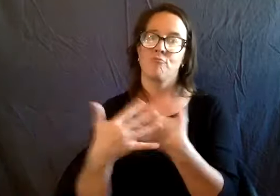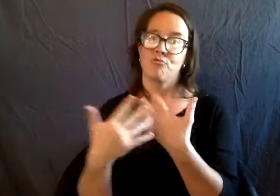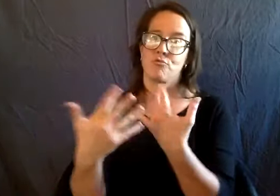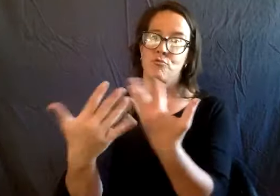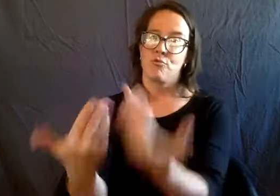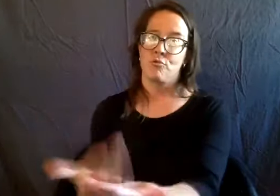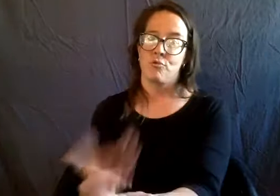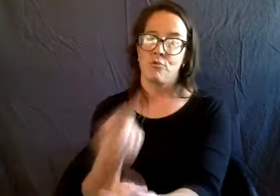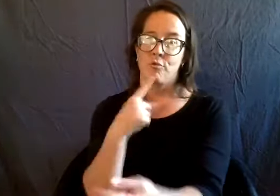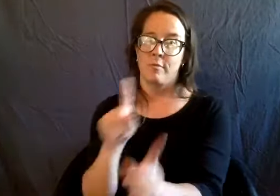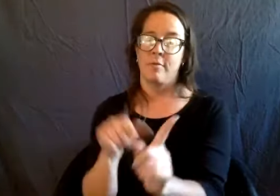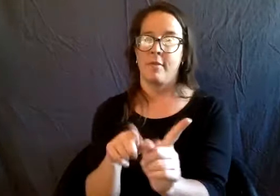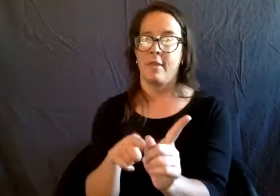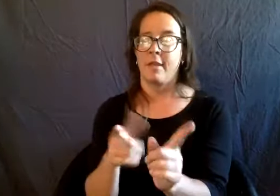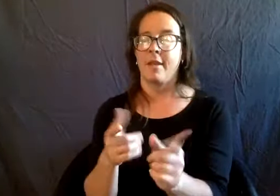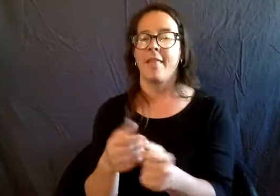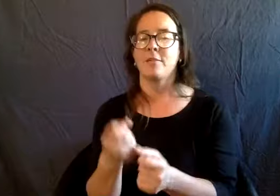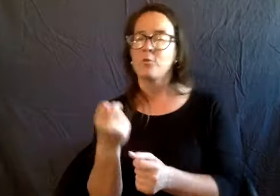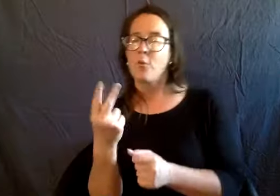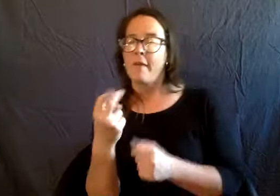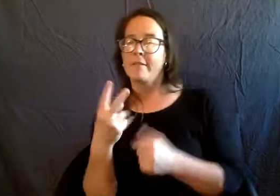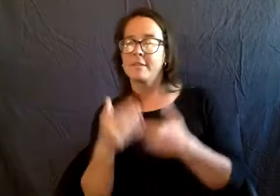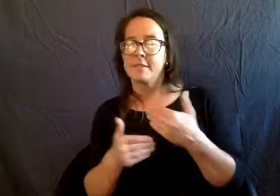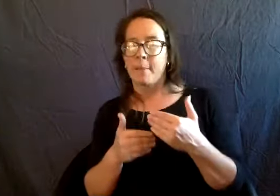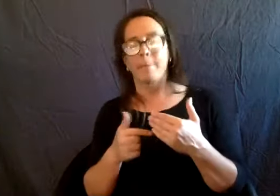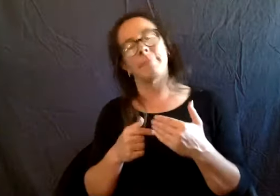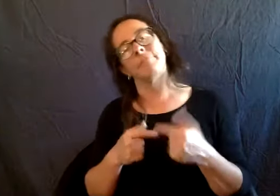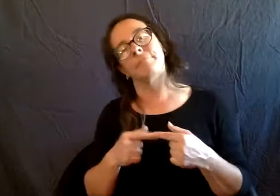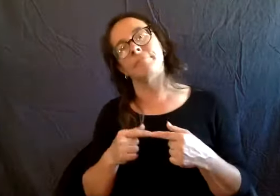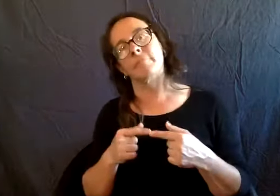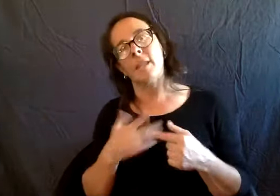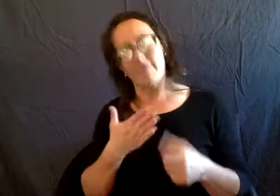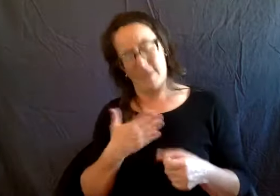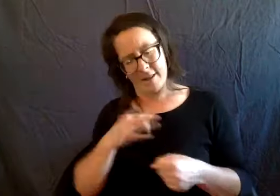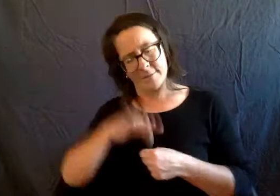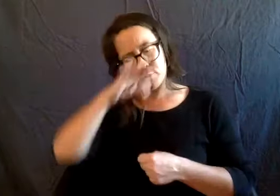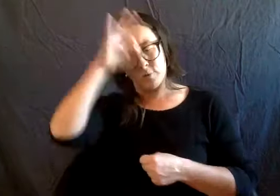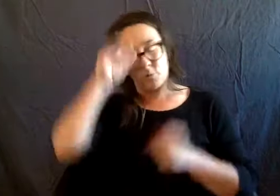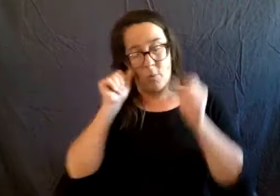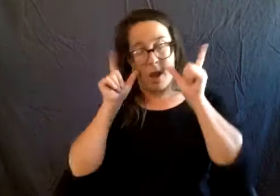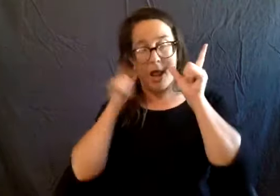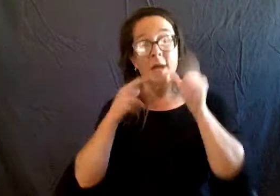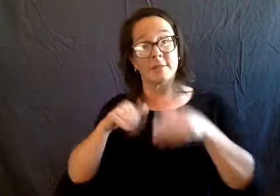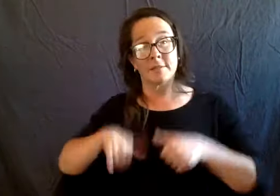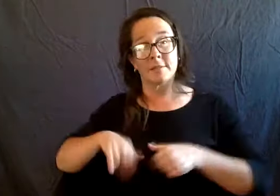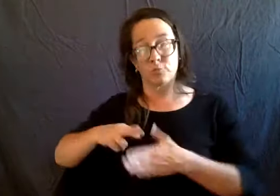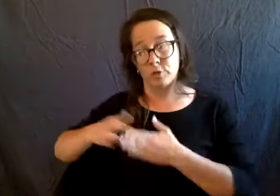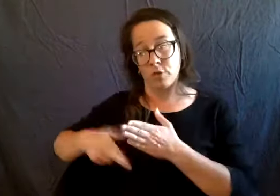me at the beginning of this step, it says, having had a spiritual awakening as the result of these steps, as a result of taking